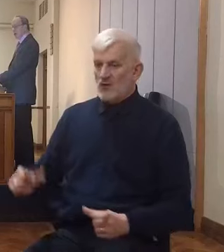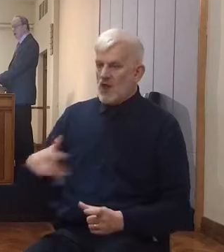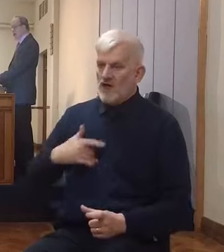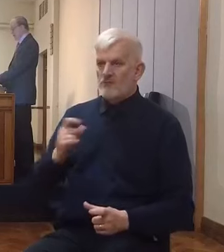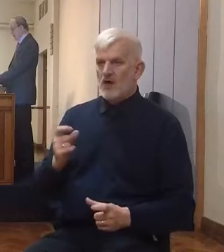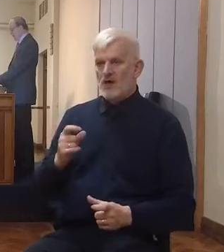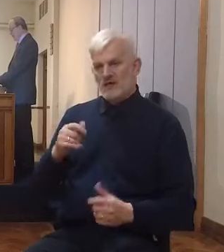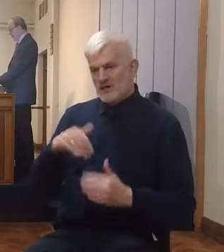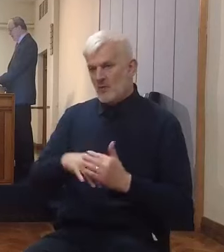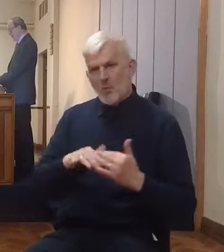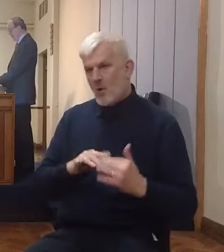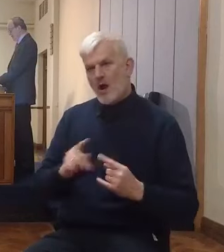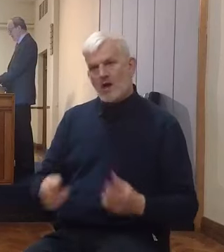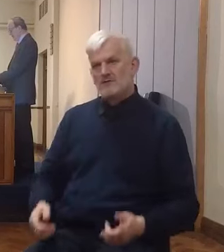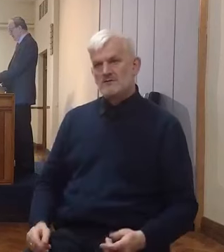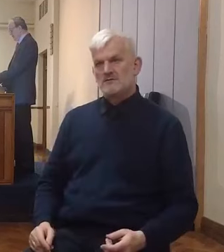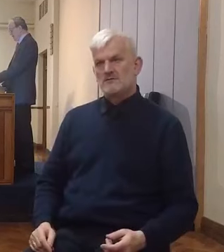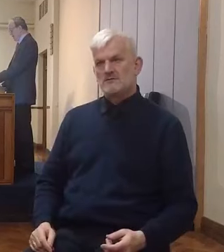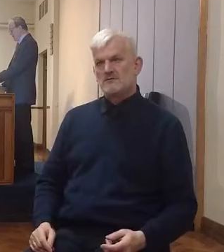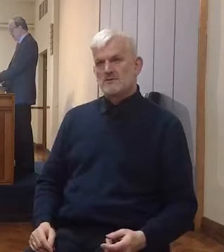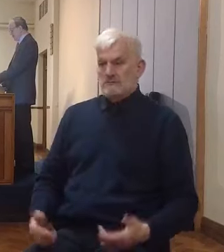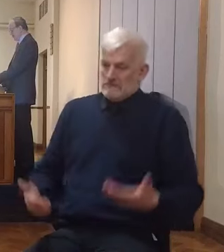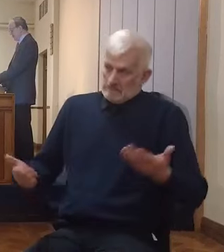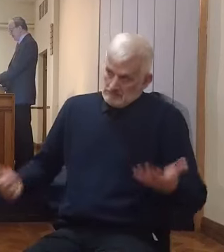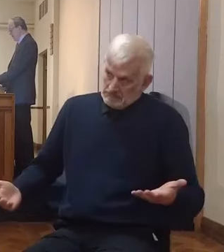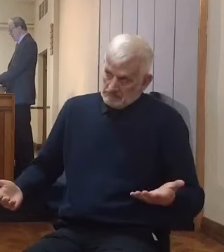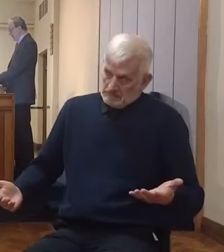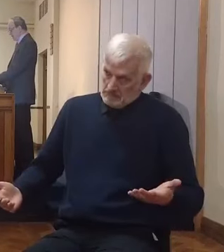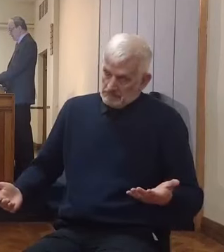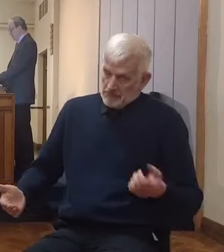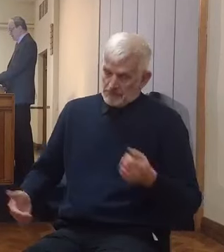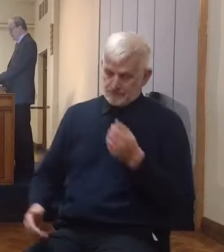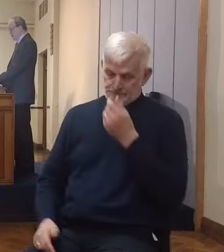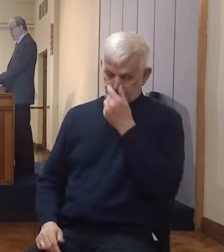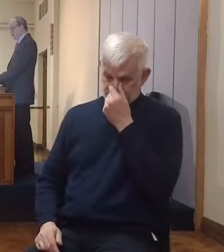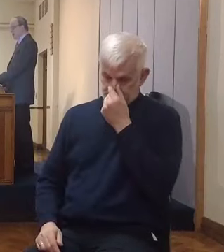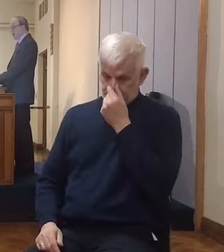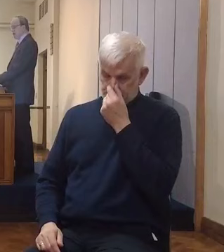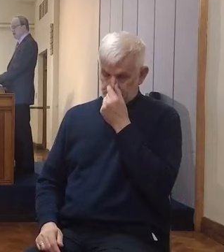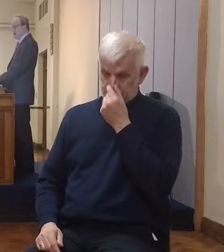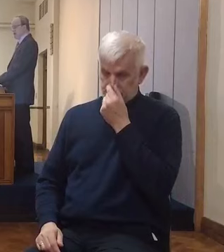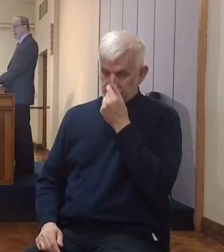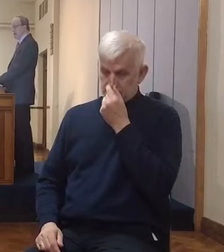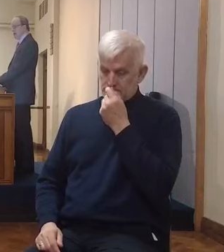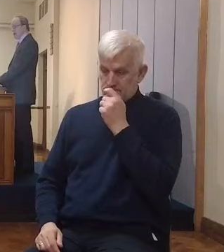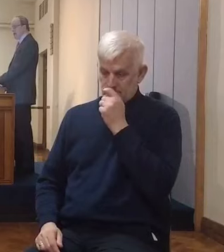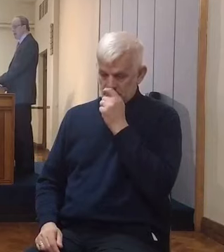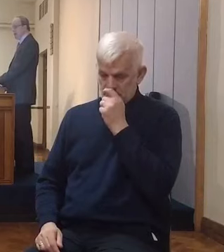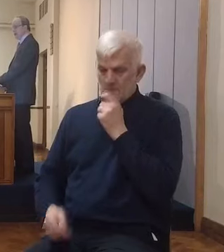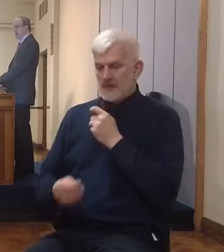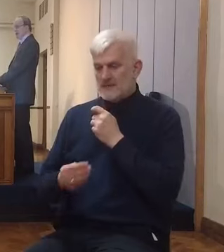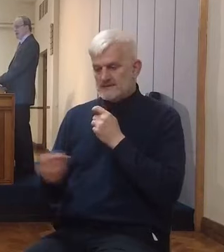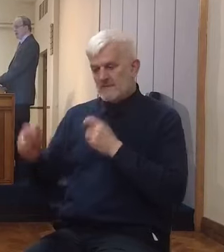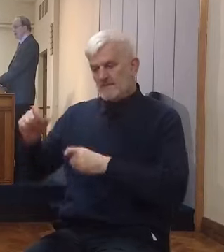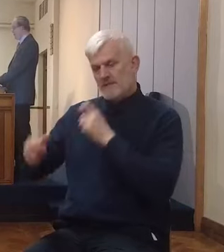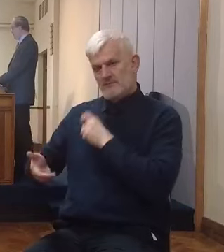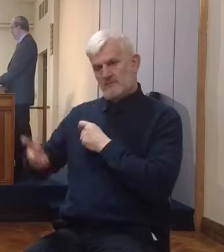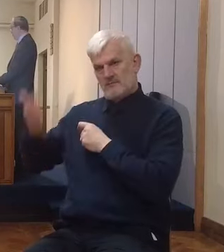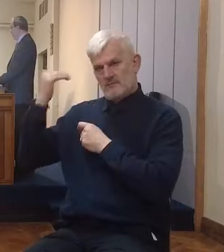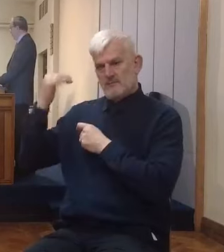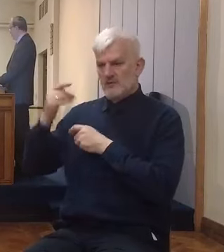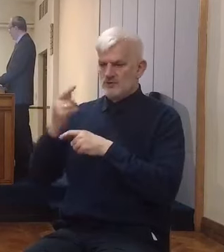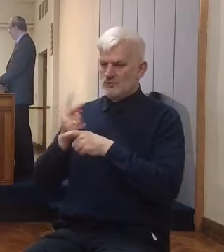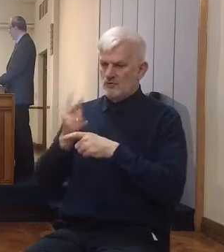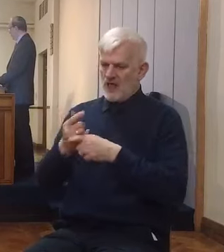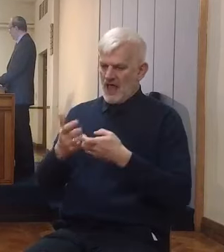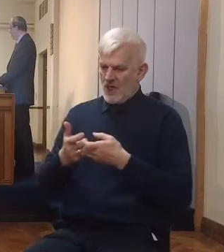old writers who think that the Hebrew verb just as likely refers to the castration of